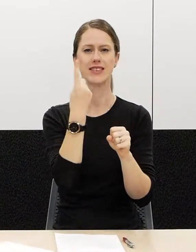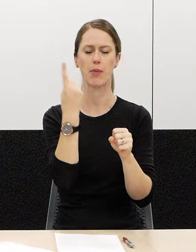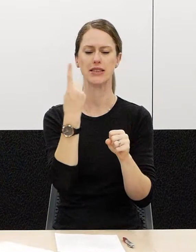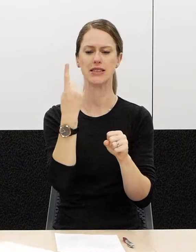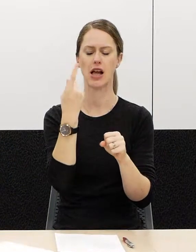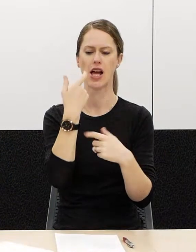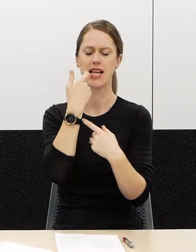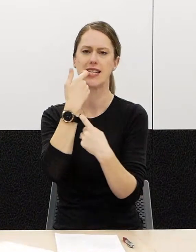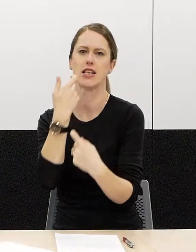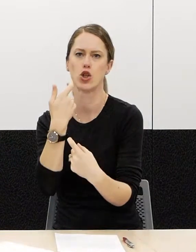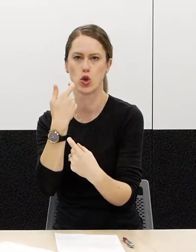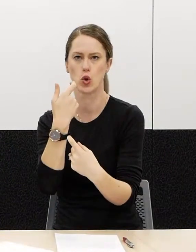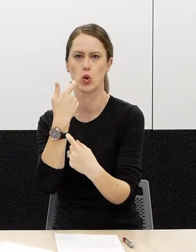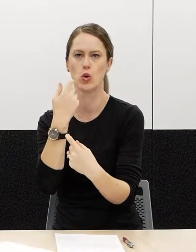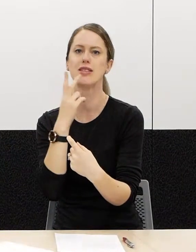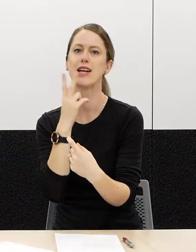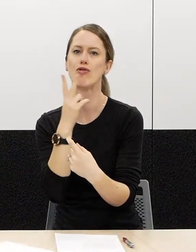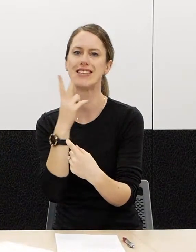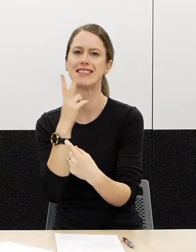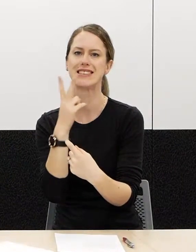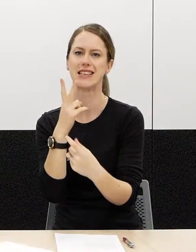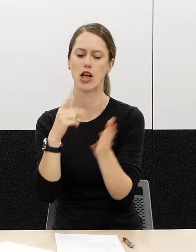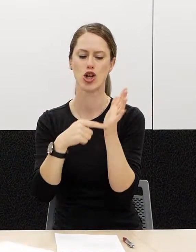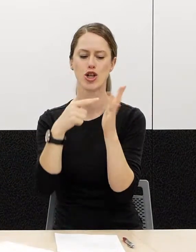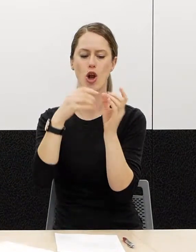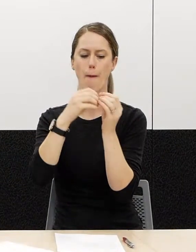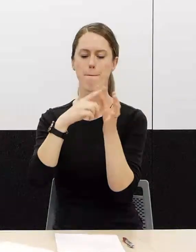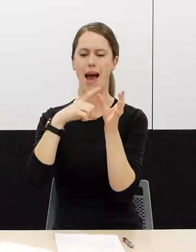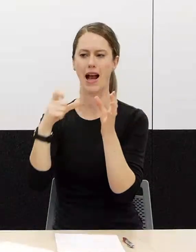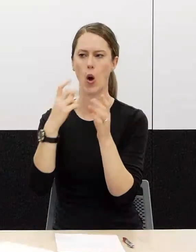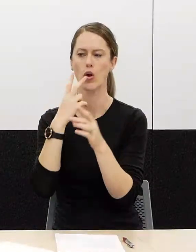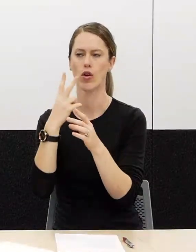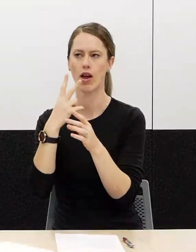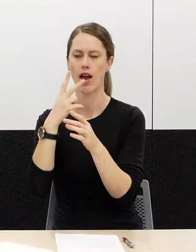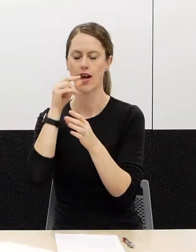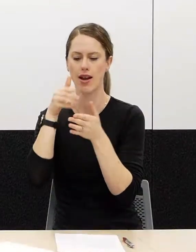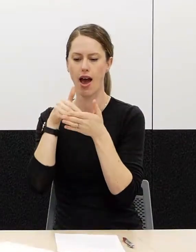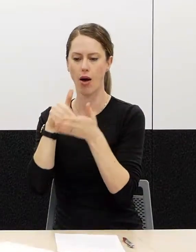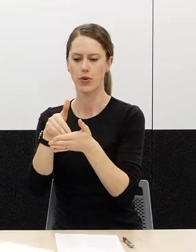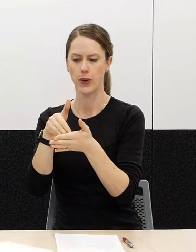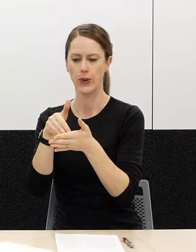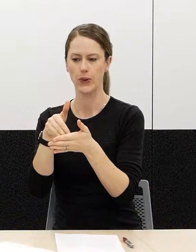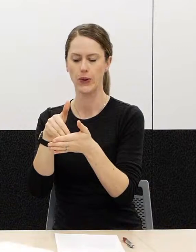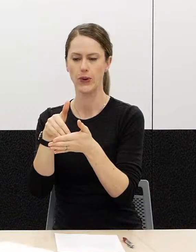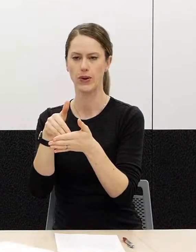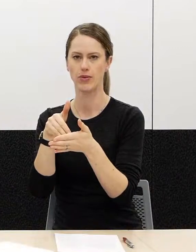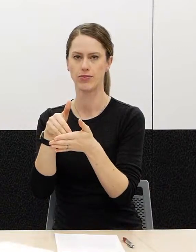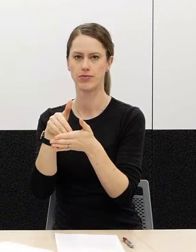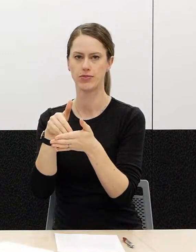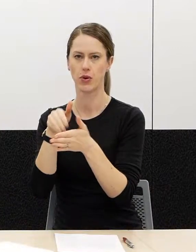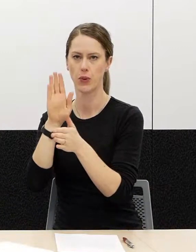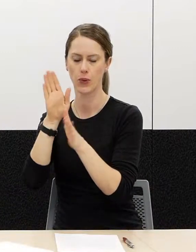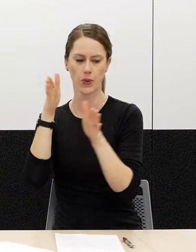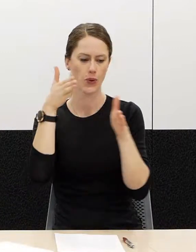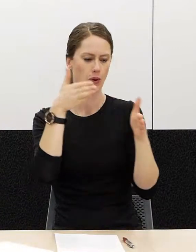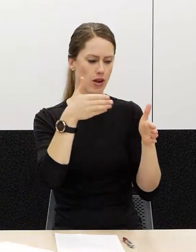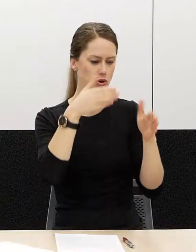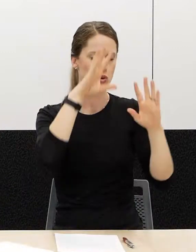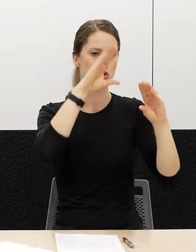to tobacco smoking, and it can be helpful in terms of stopping